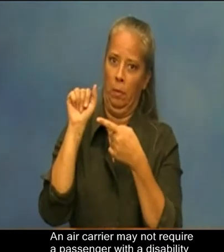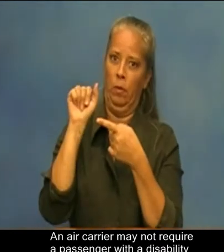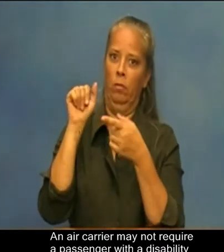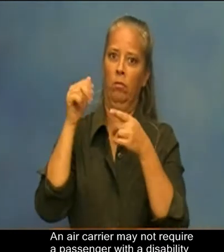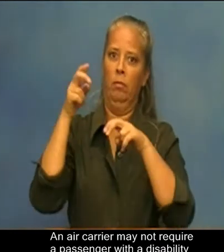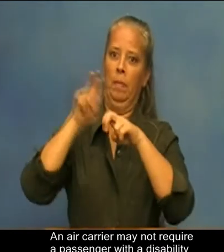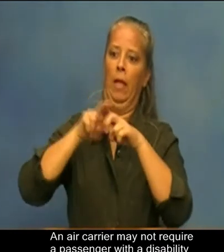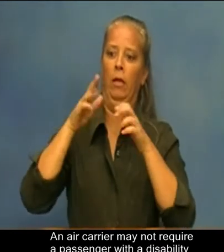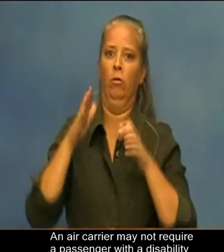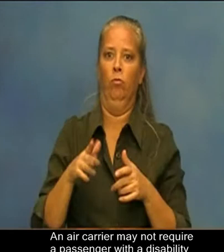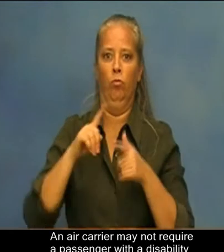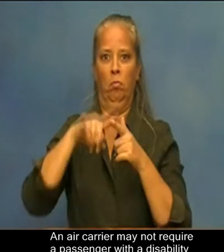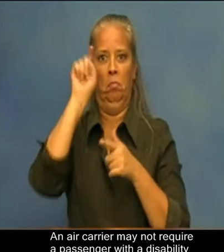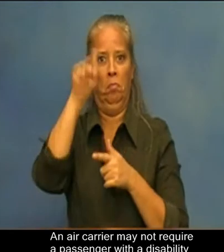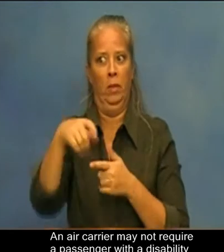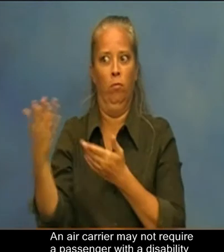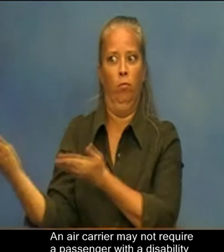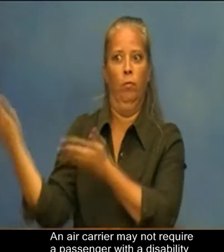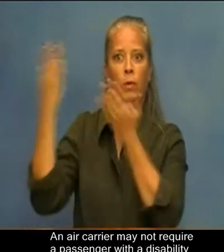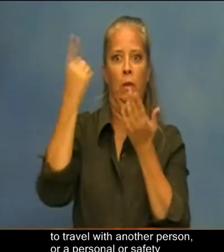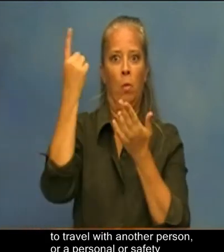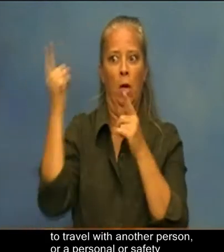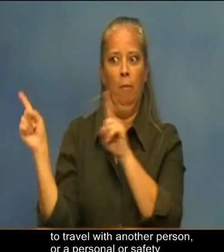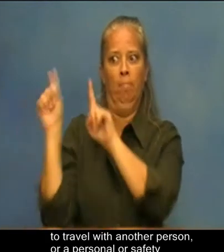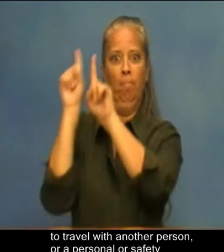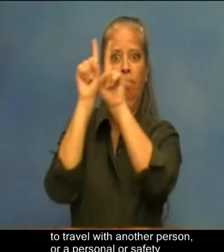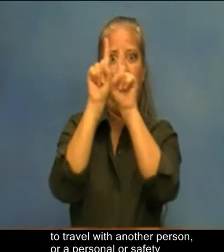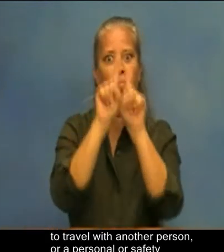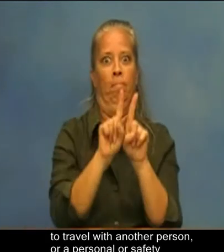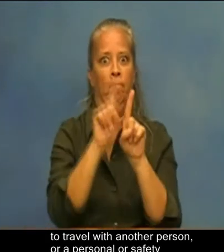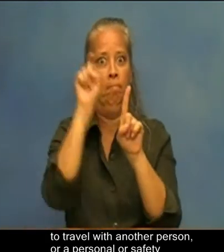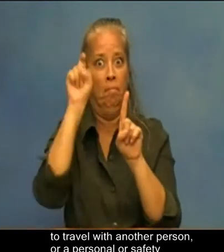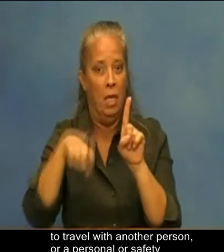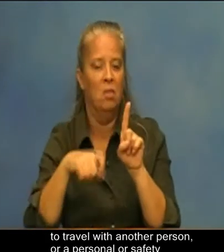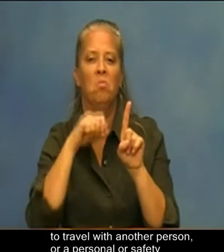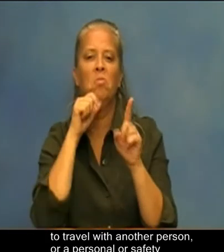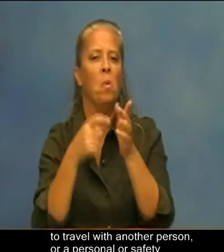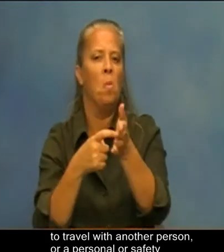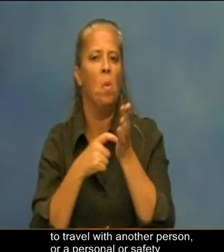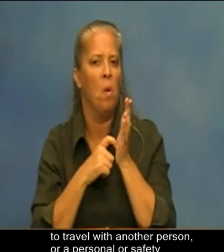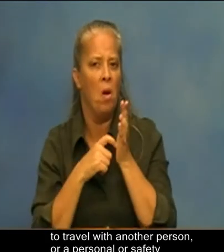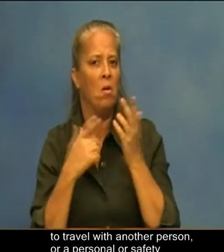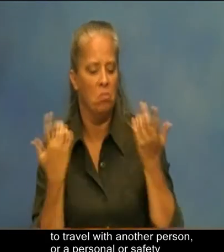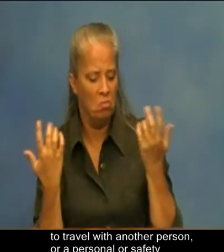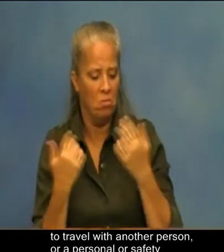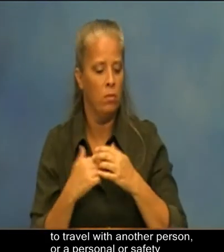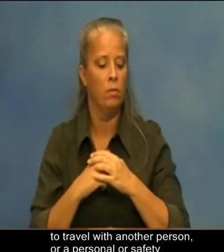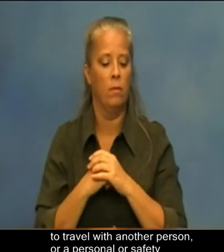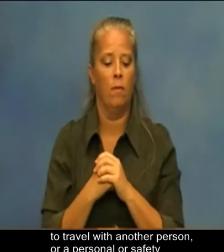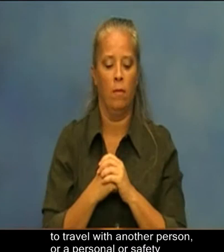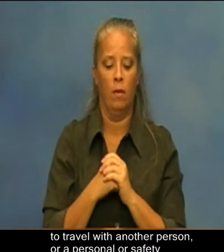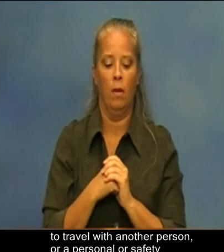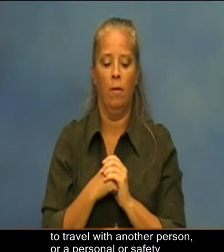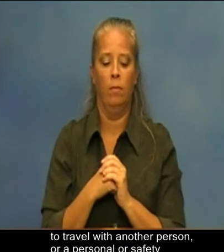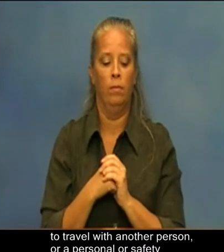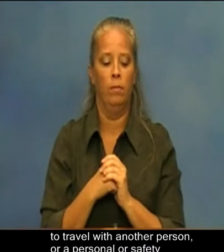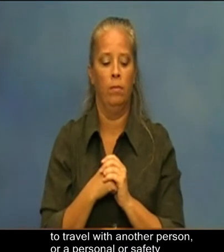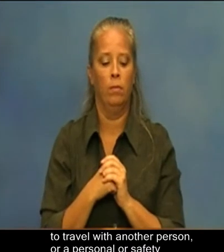to travel with another person or a personal or safety assistant.